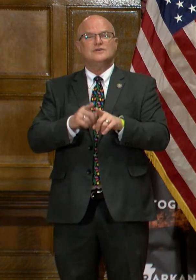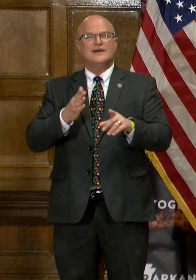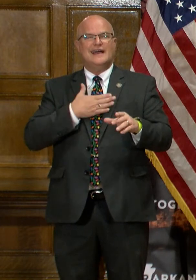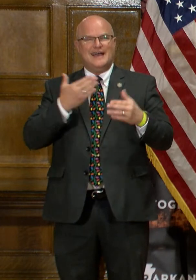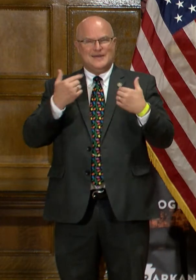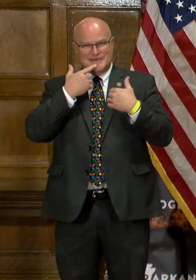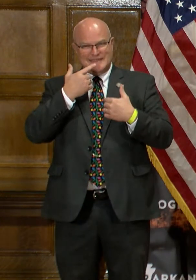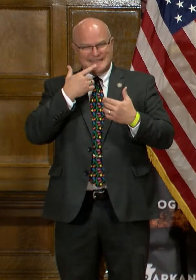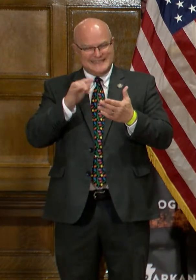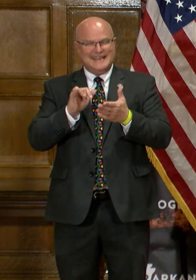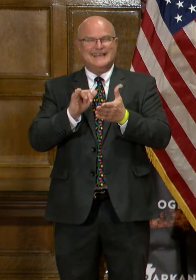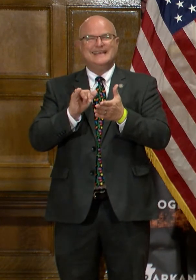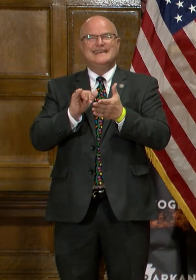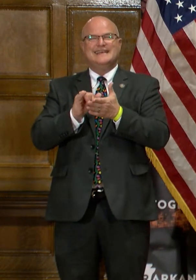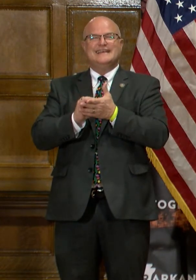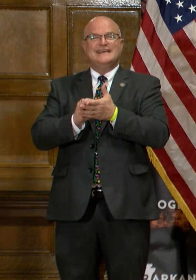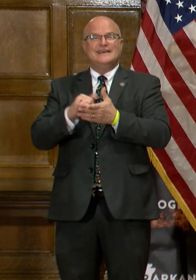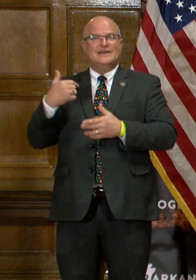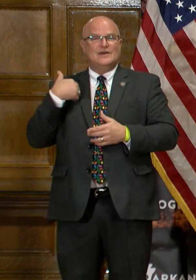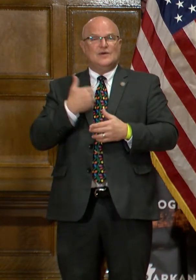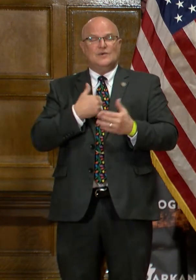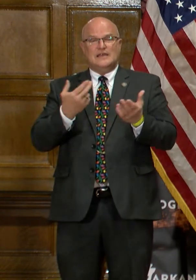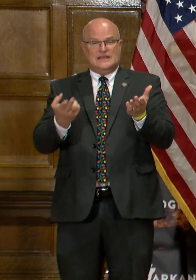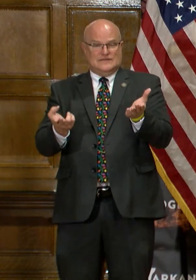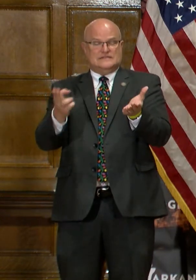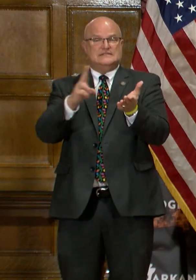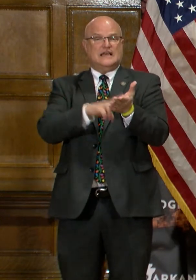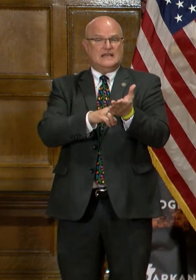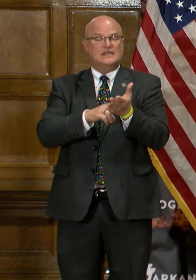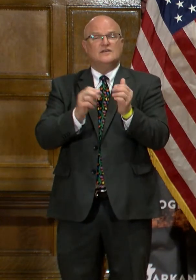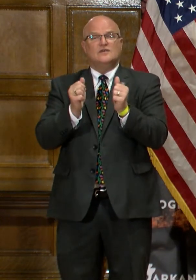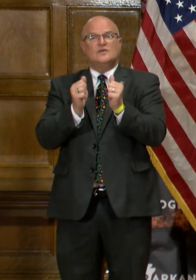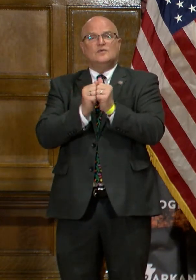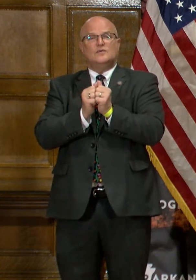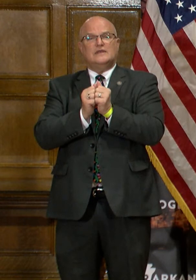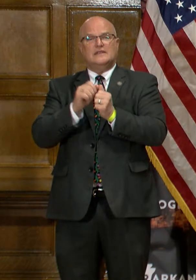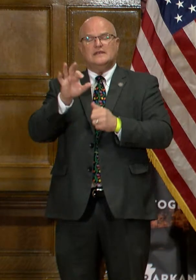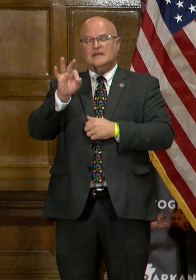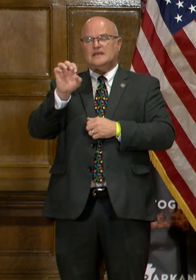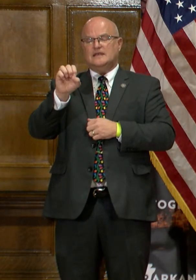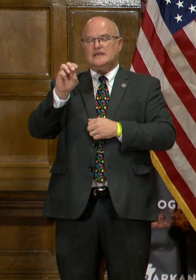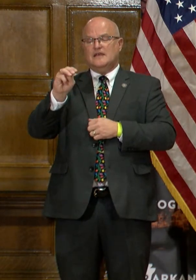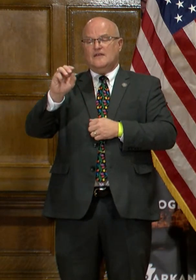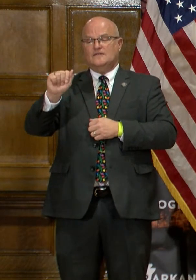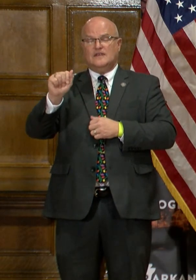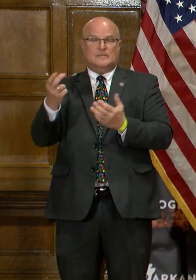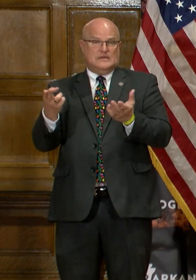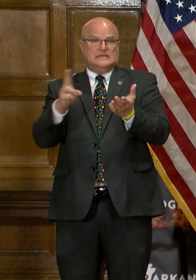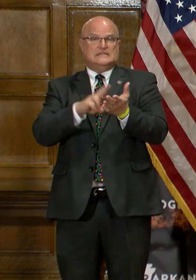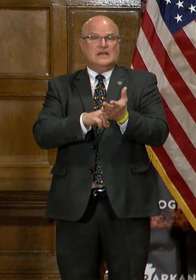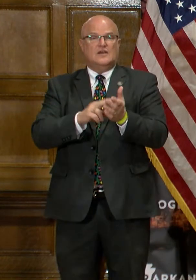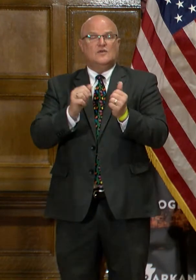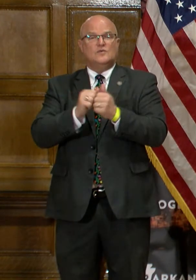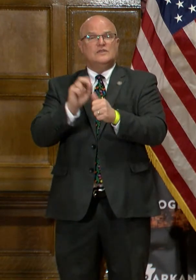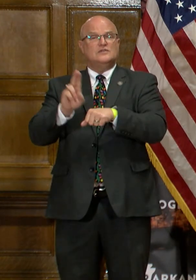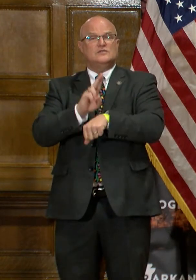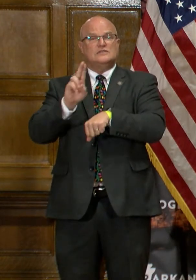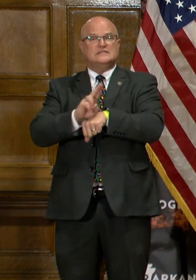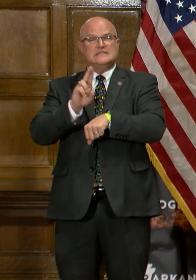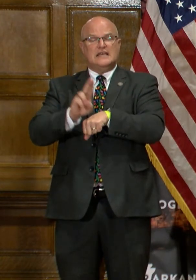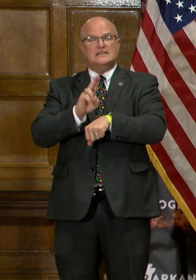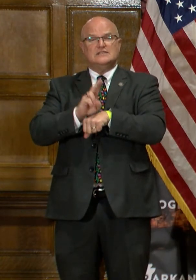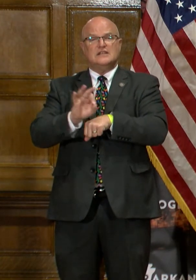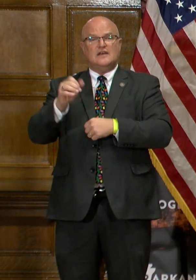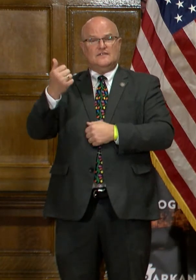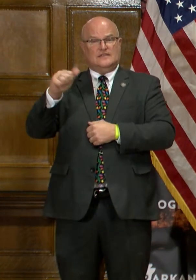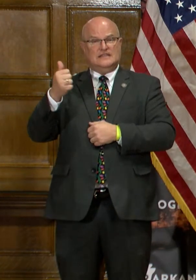to say that we have signed off on FEMA has signed off on the utilization of